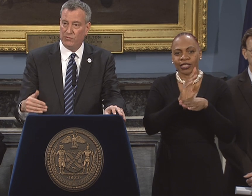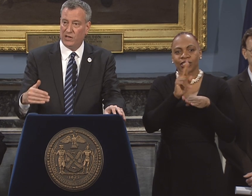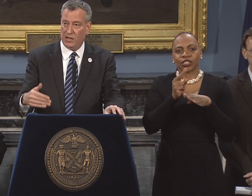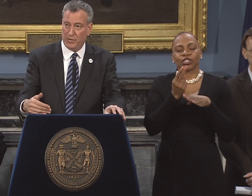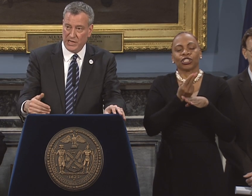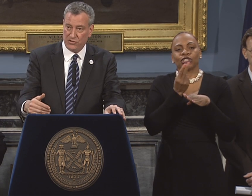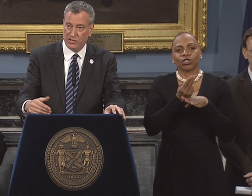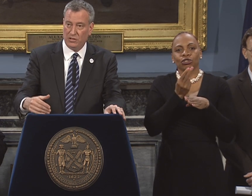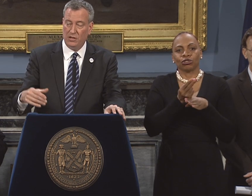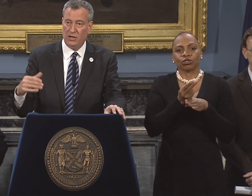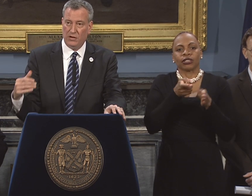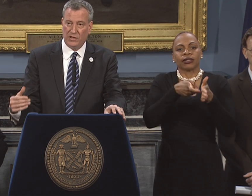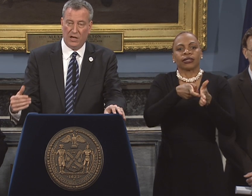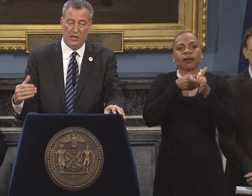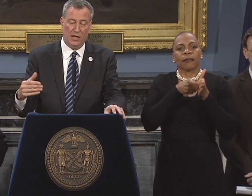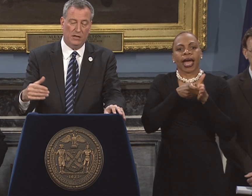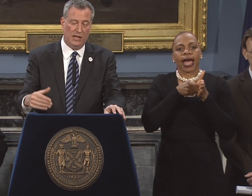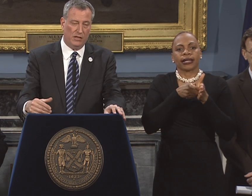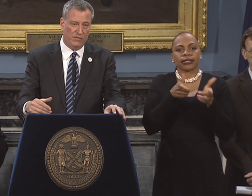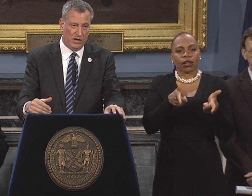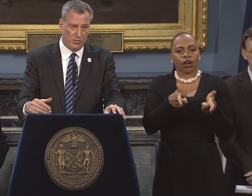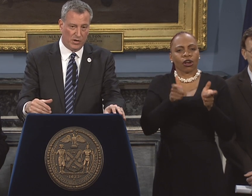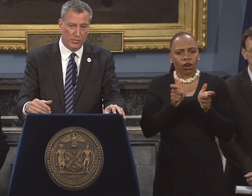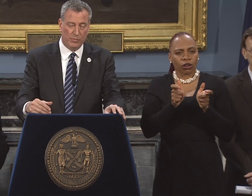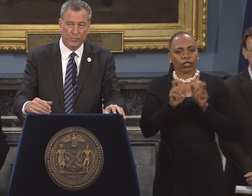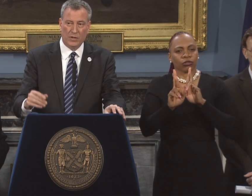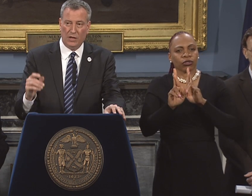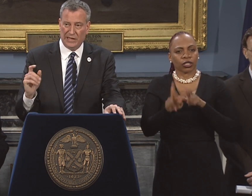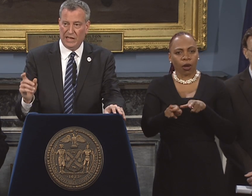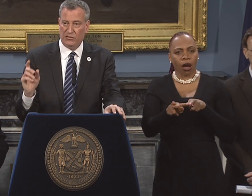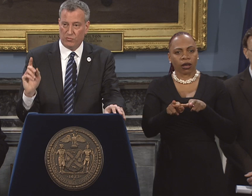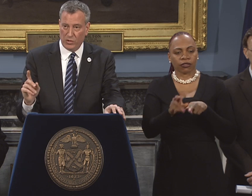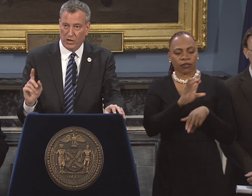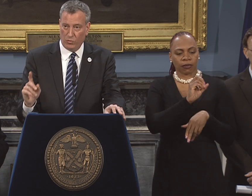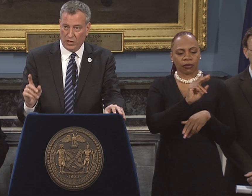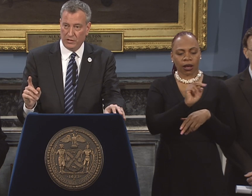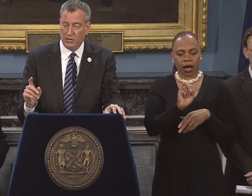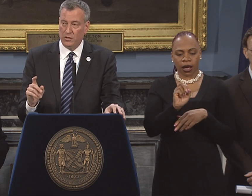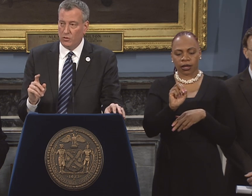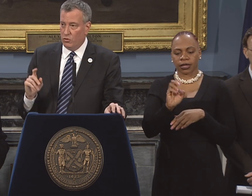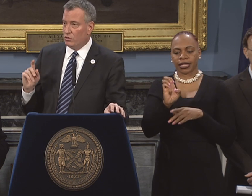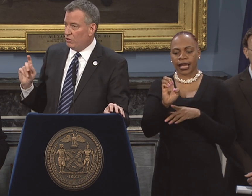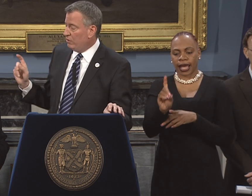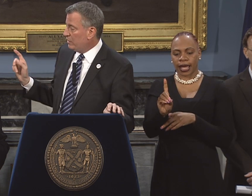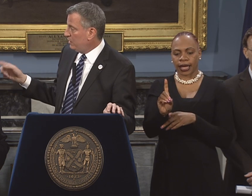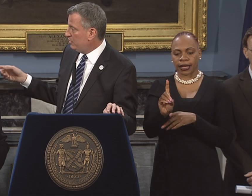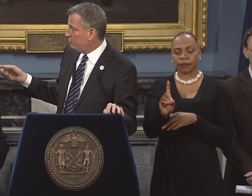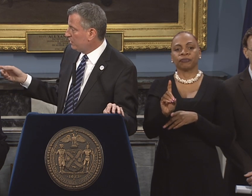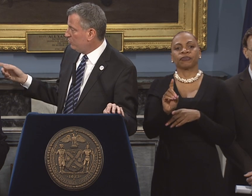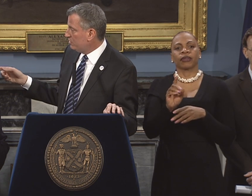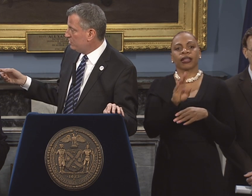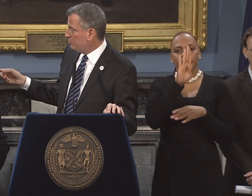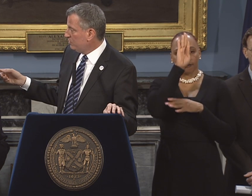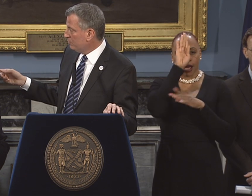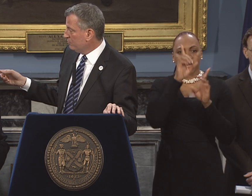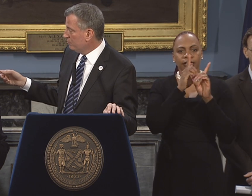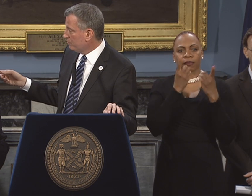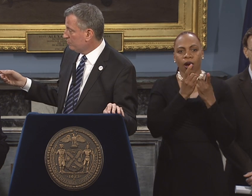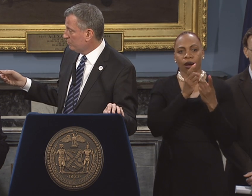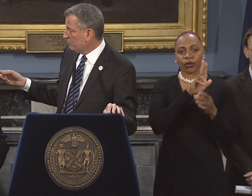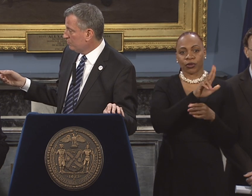from whatever combination of Con Ed and the fire department. Again, 311 or calling Con Ed directly. What is the